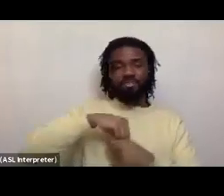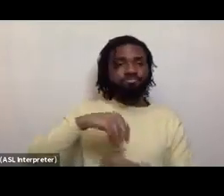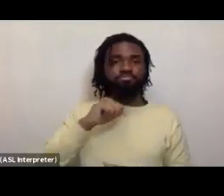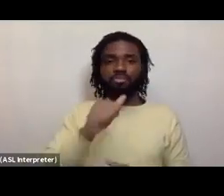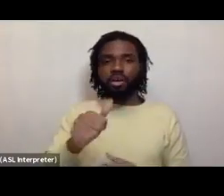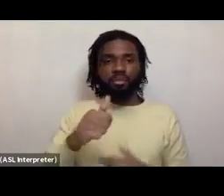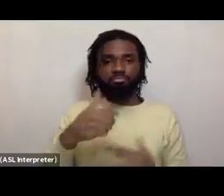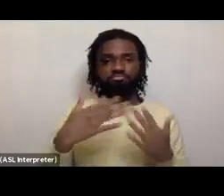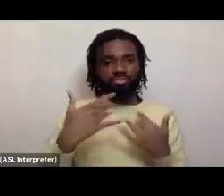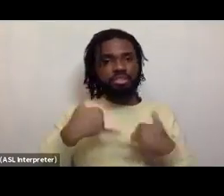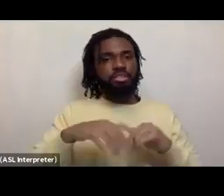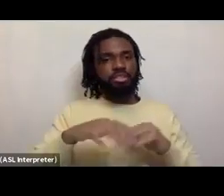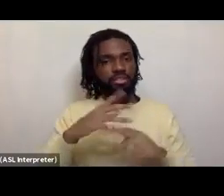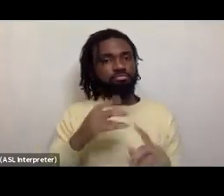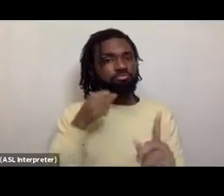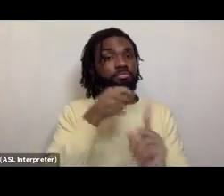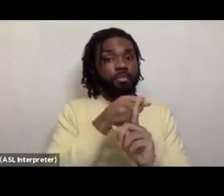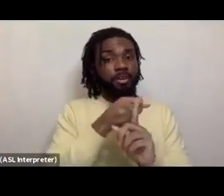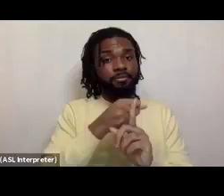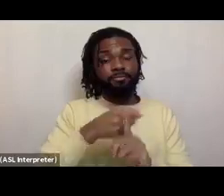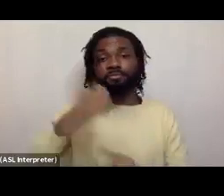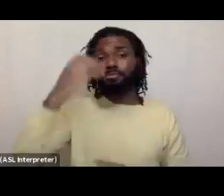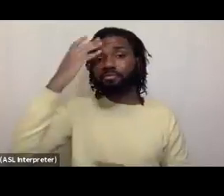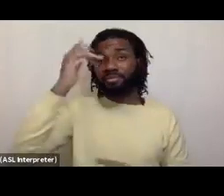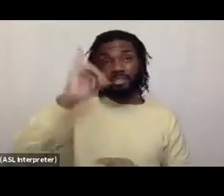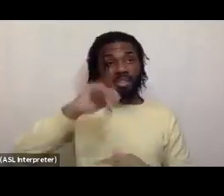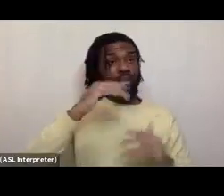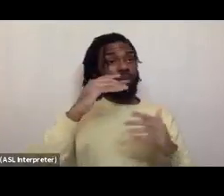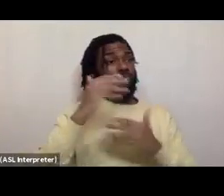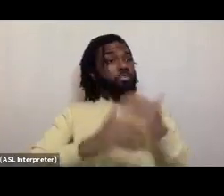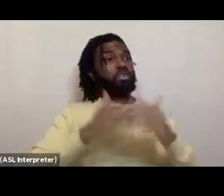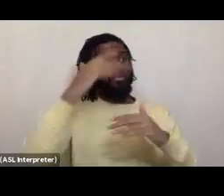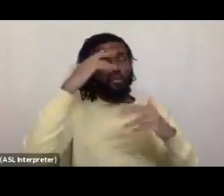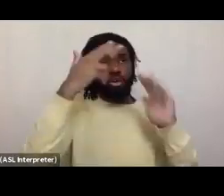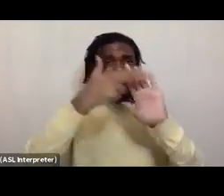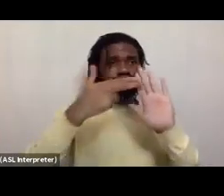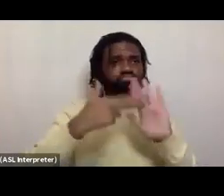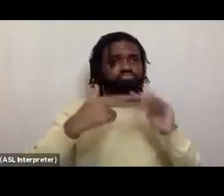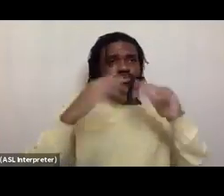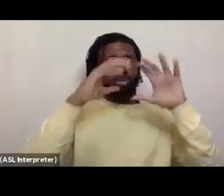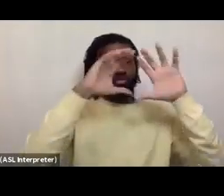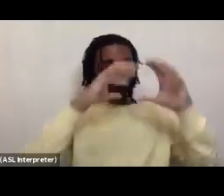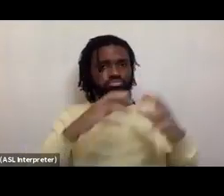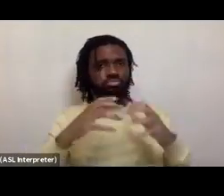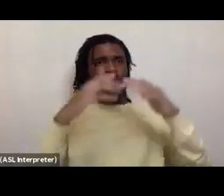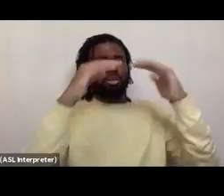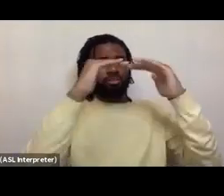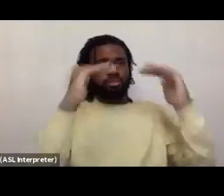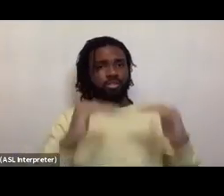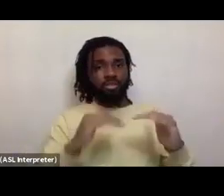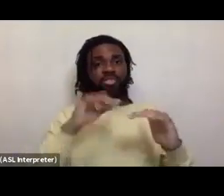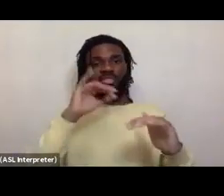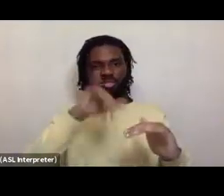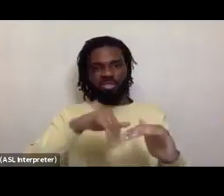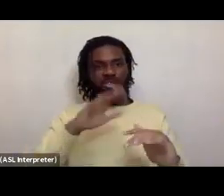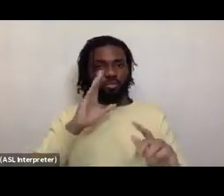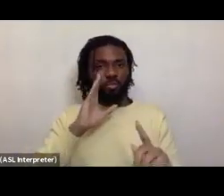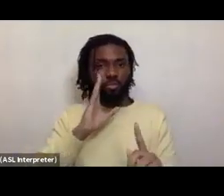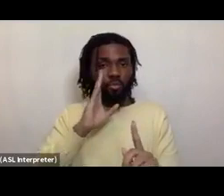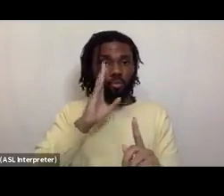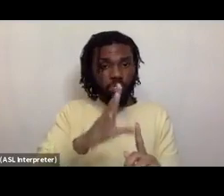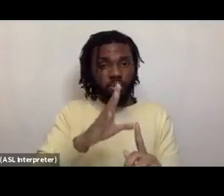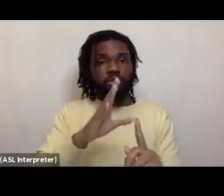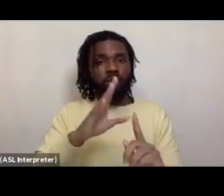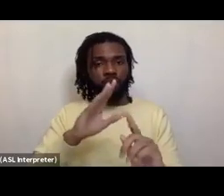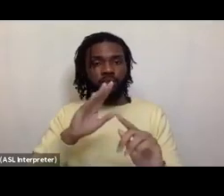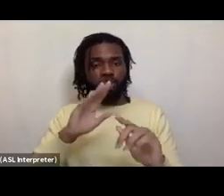experience. Because that process of ranking and categorizing is going to sweep